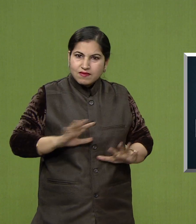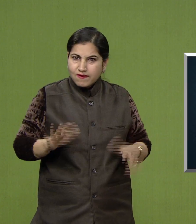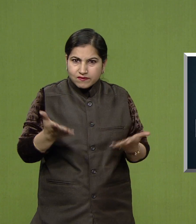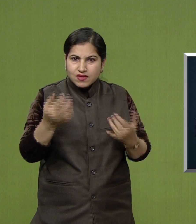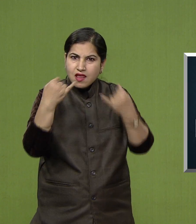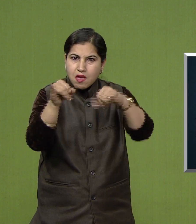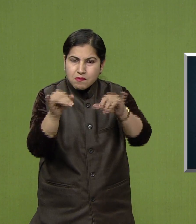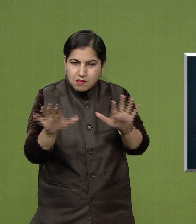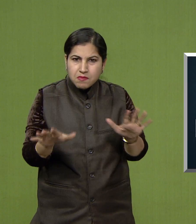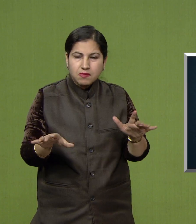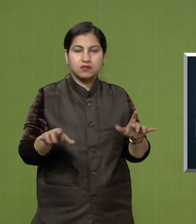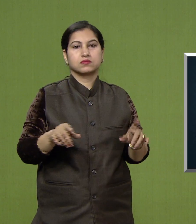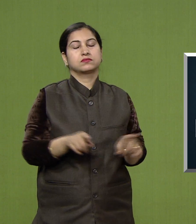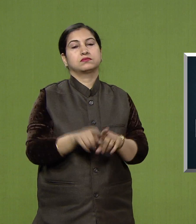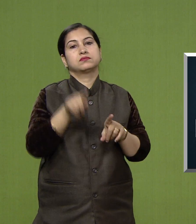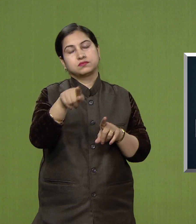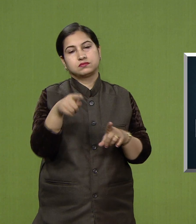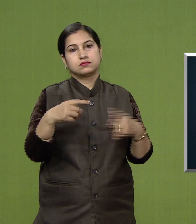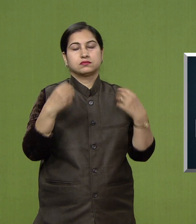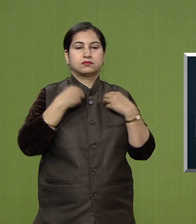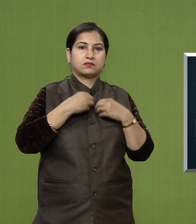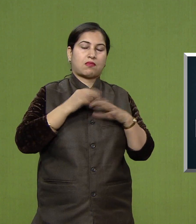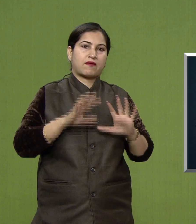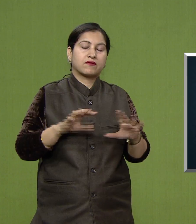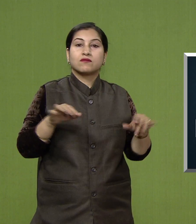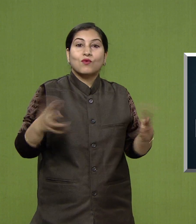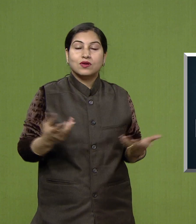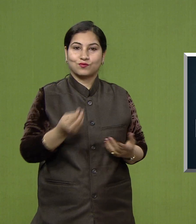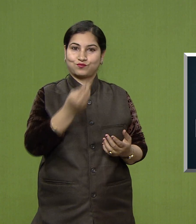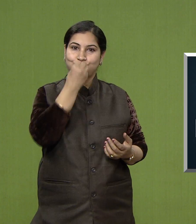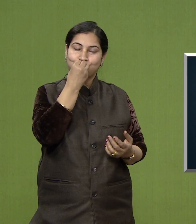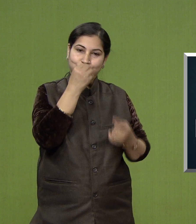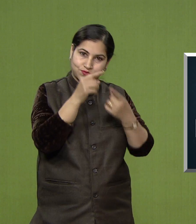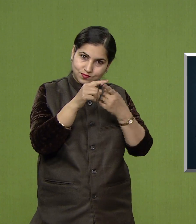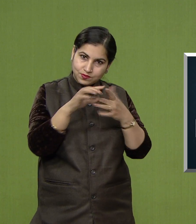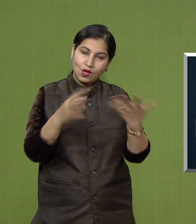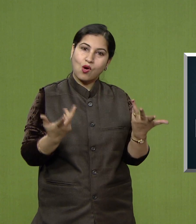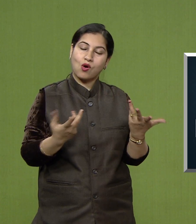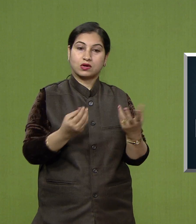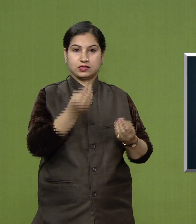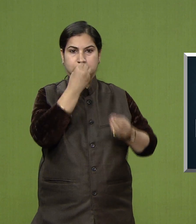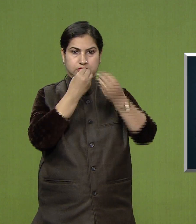You stain your clothes with food items while eating or